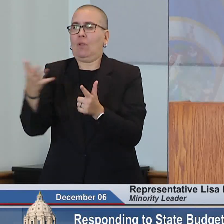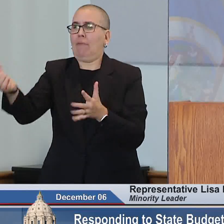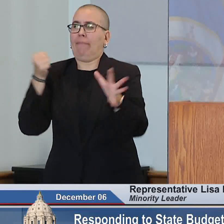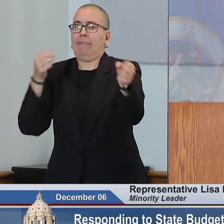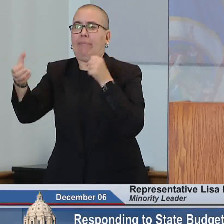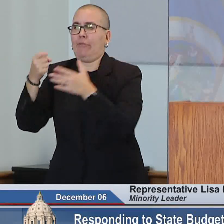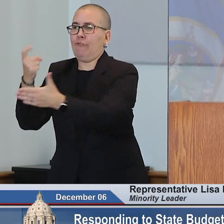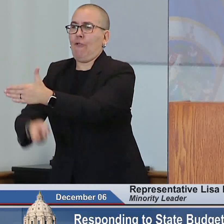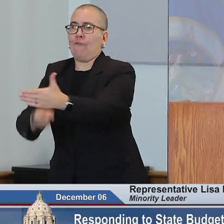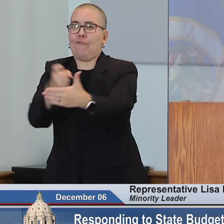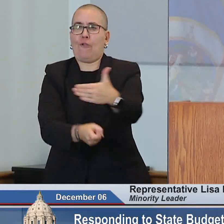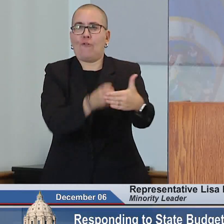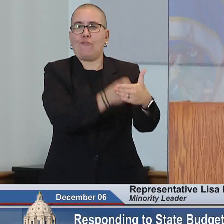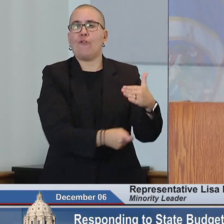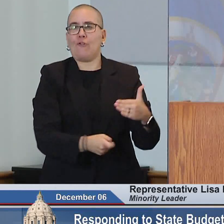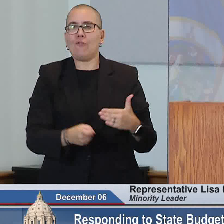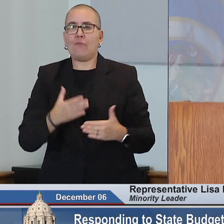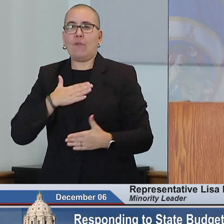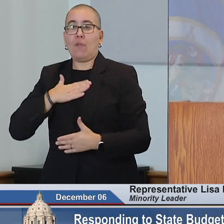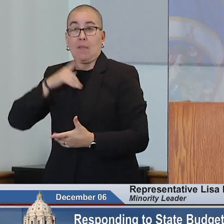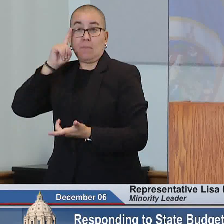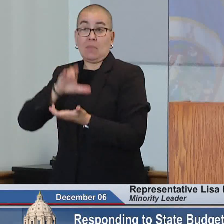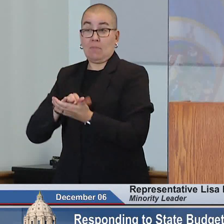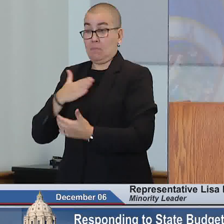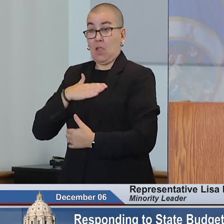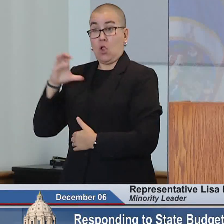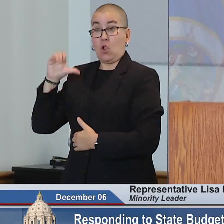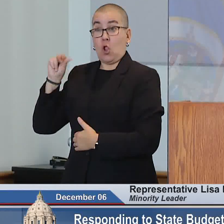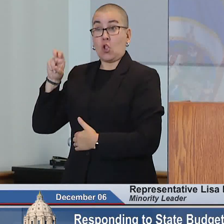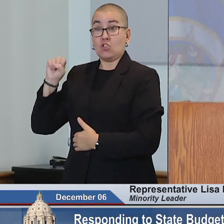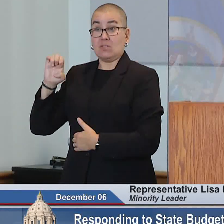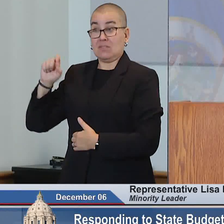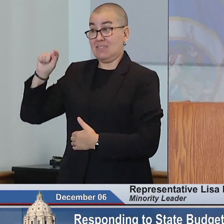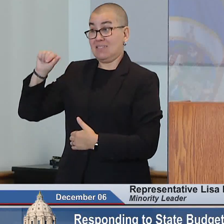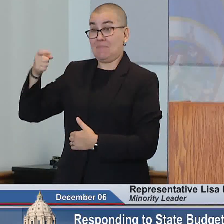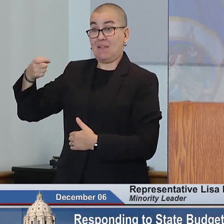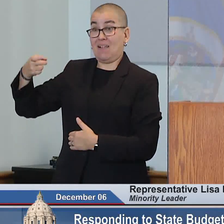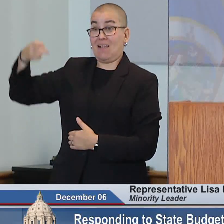I believe, my caucus believes, that tax hikes should be completely off the table.